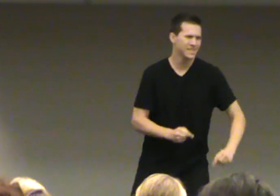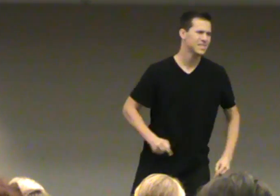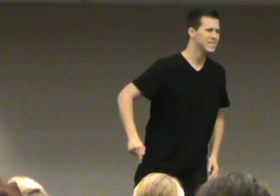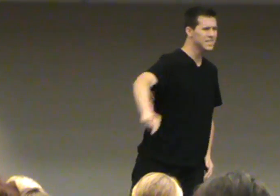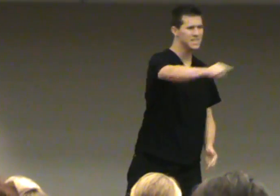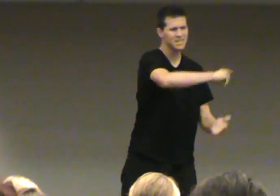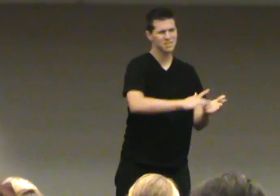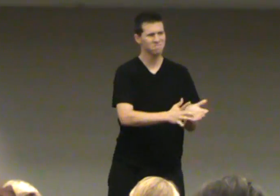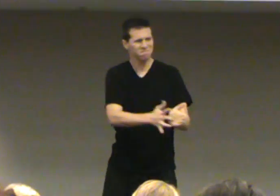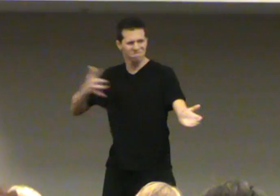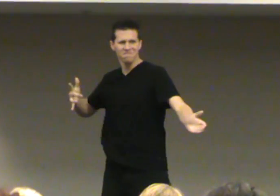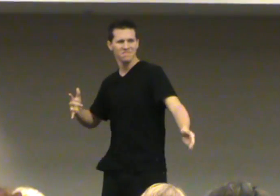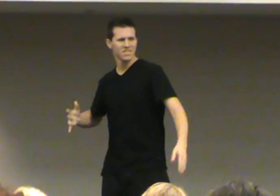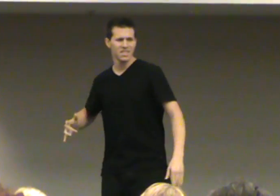grief.